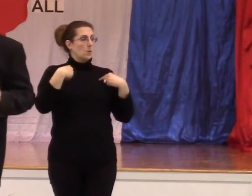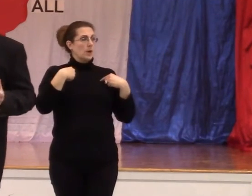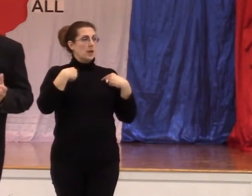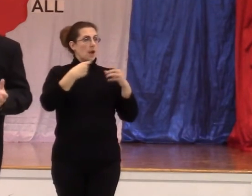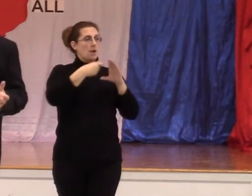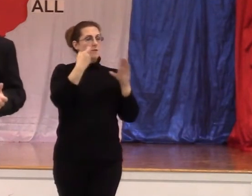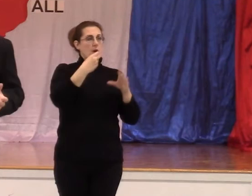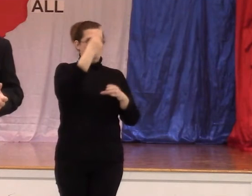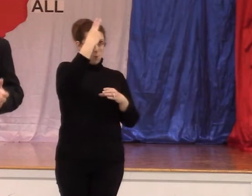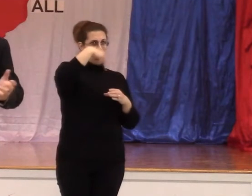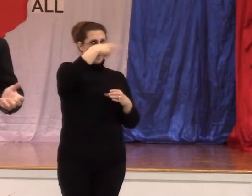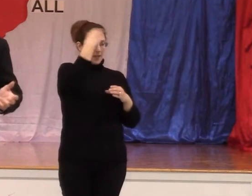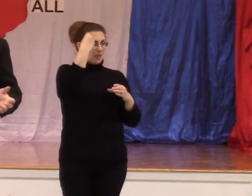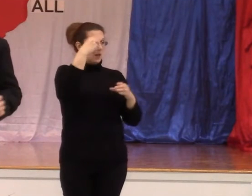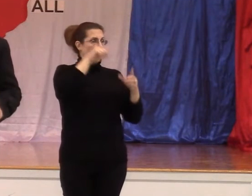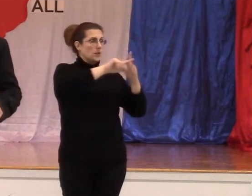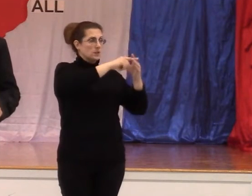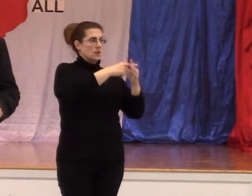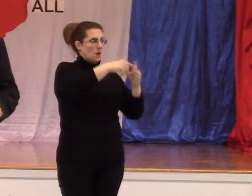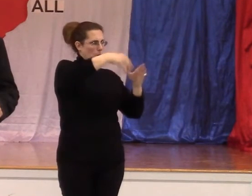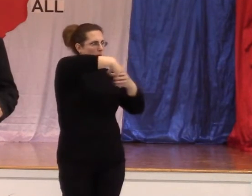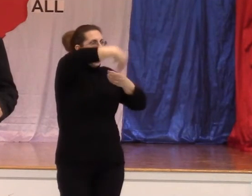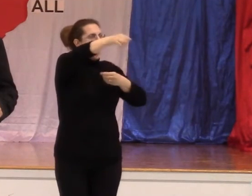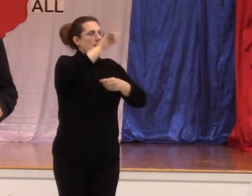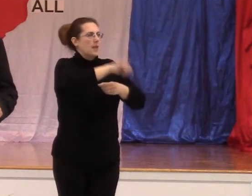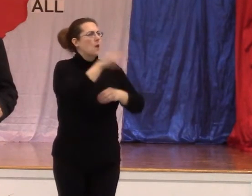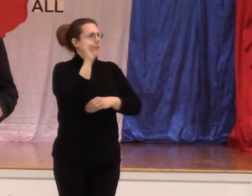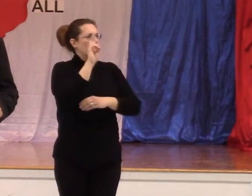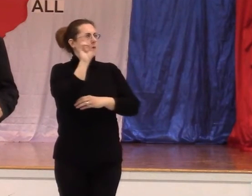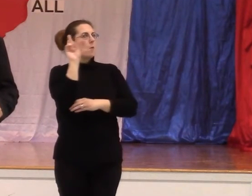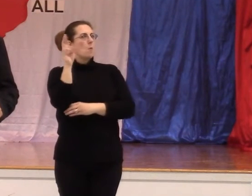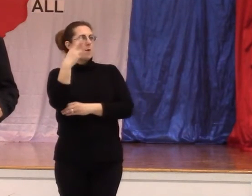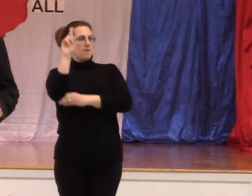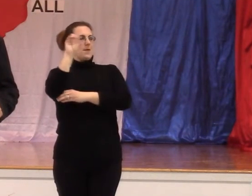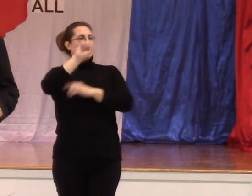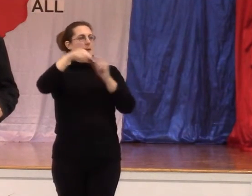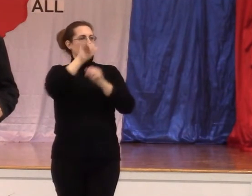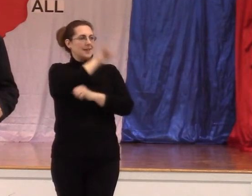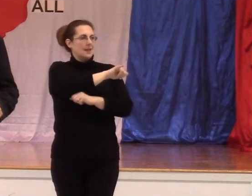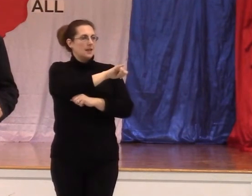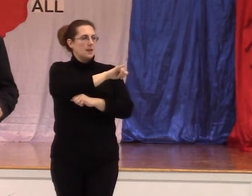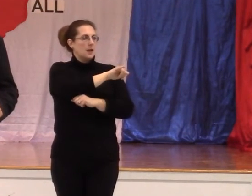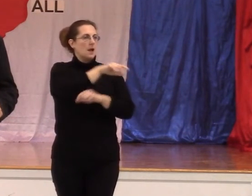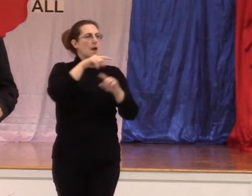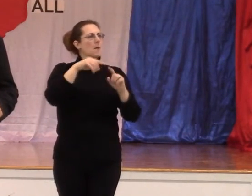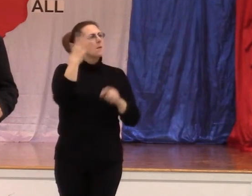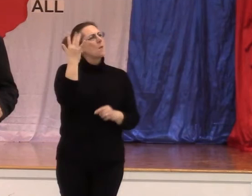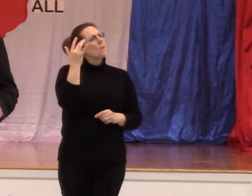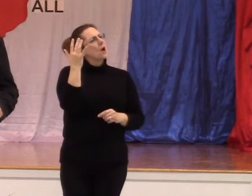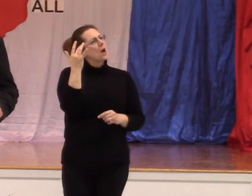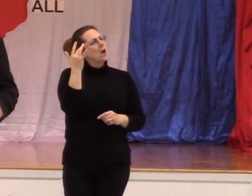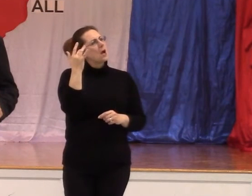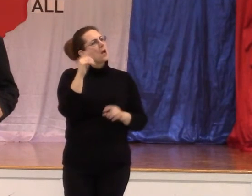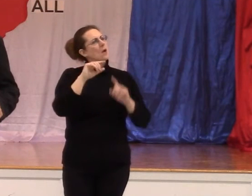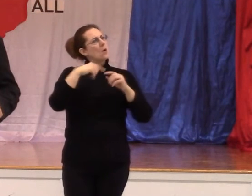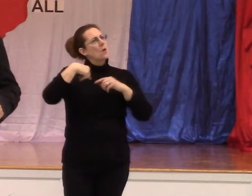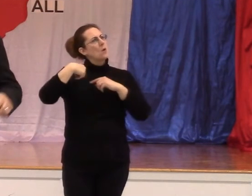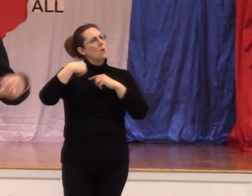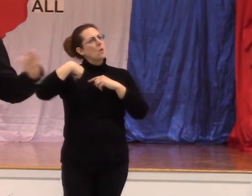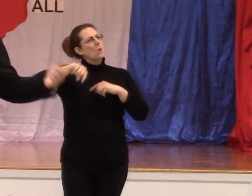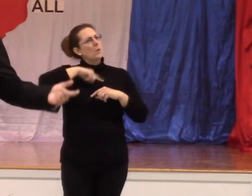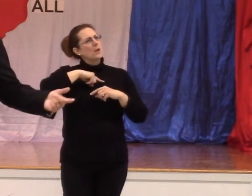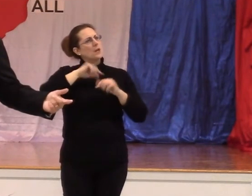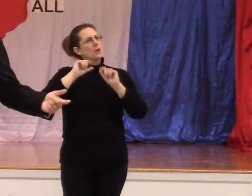Roman Catholic Church. That's what we come out of. That's what the Reformation's about. But why didn't we go along with